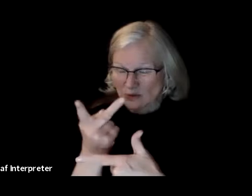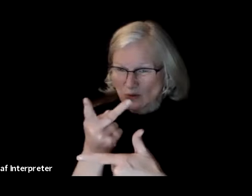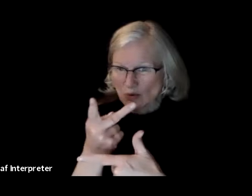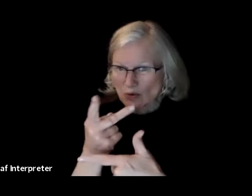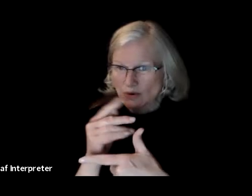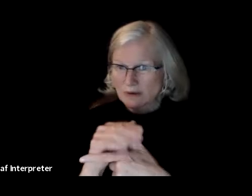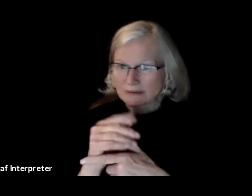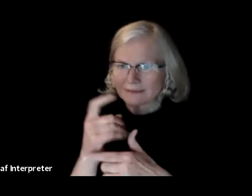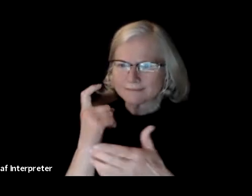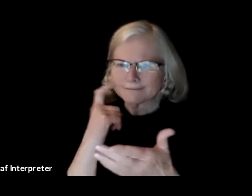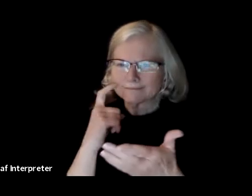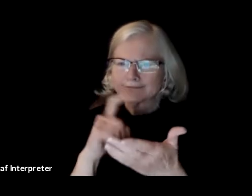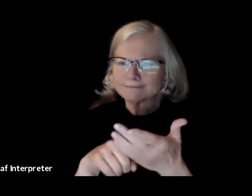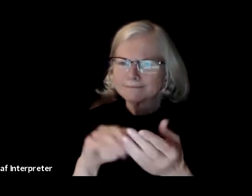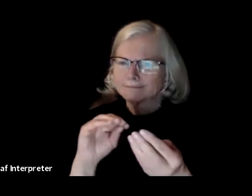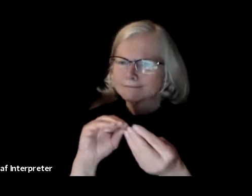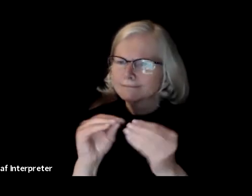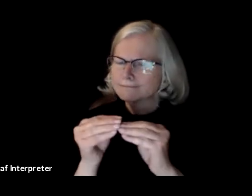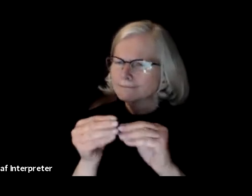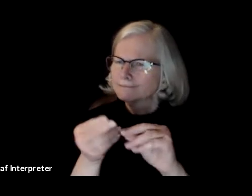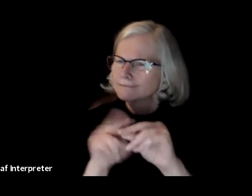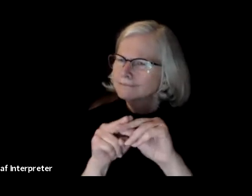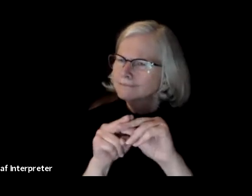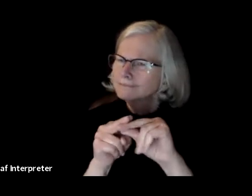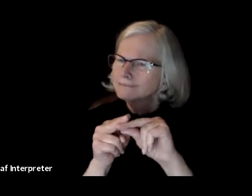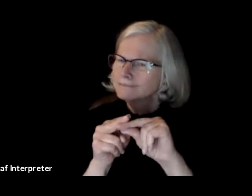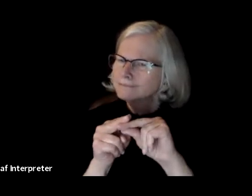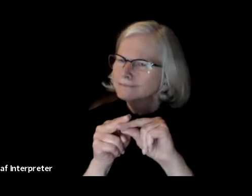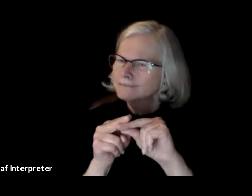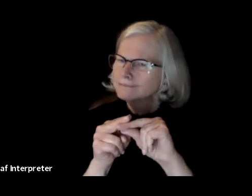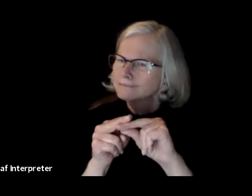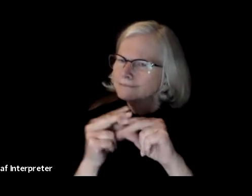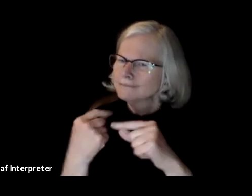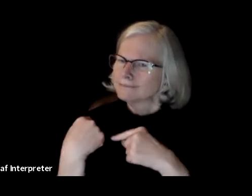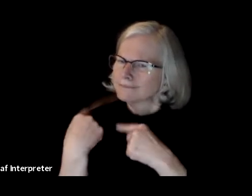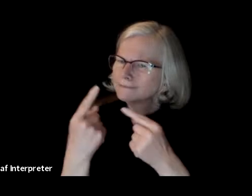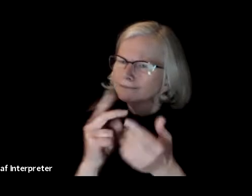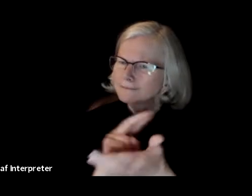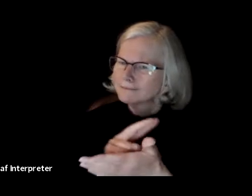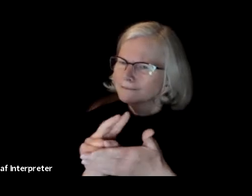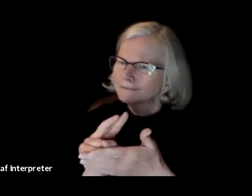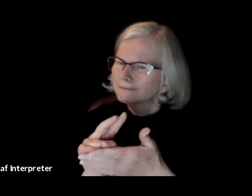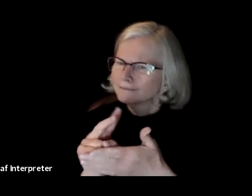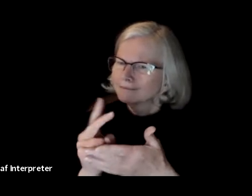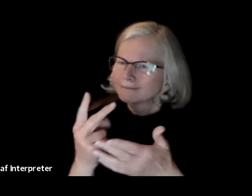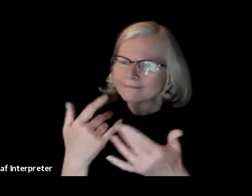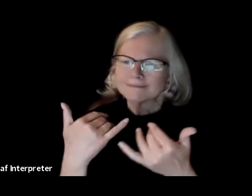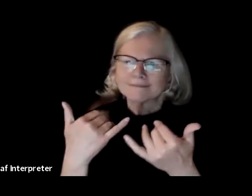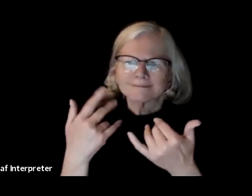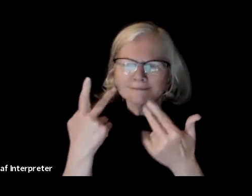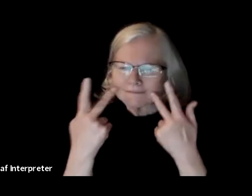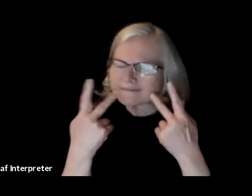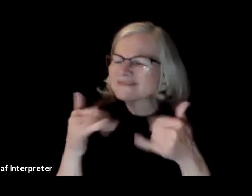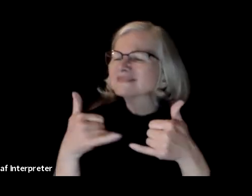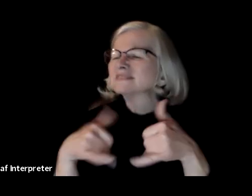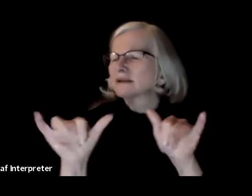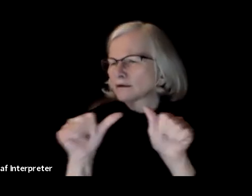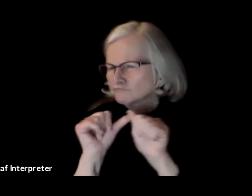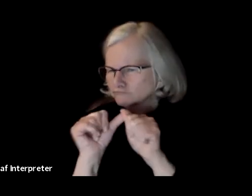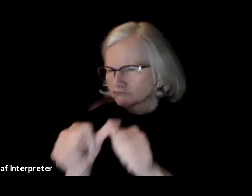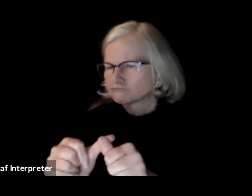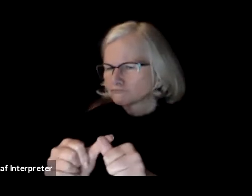visitation will be suspended. Guidance has been updated and does allow for visitation if certain criteria are